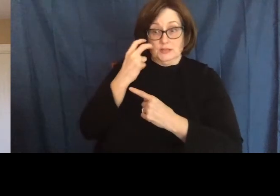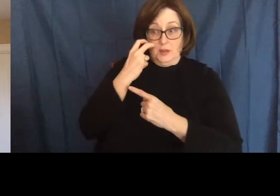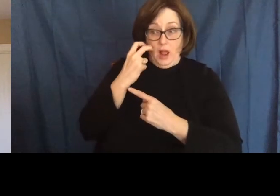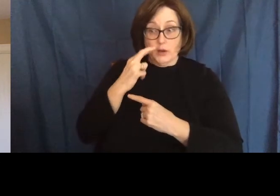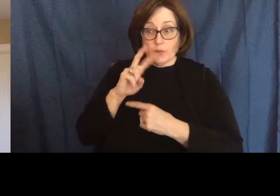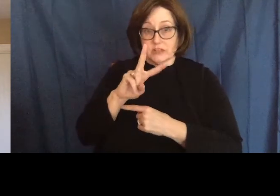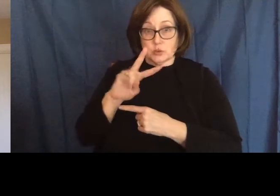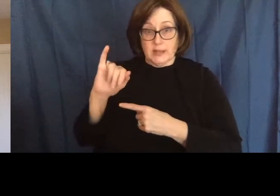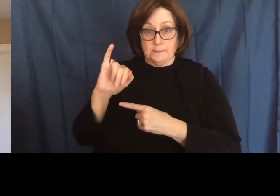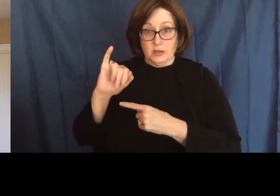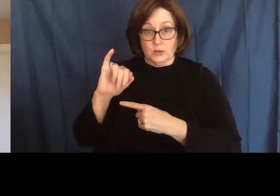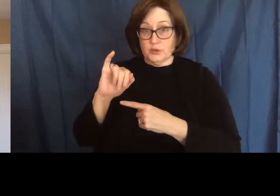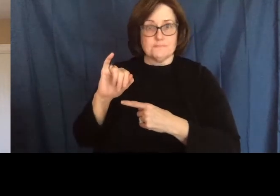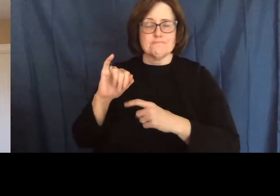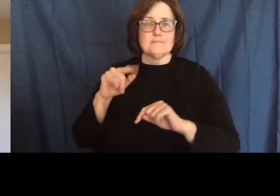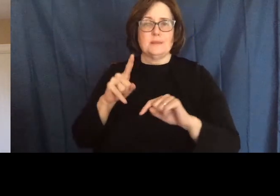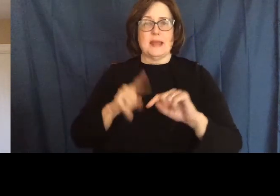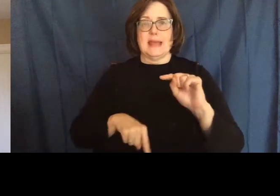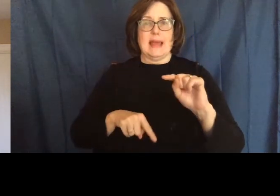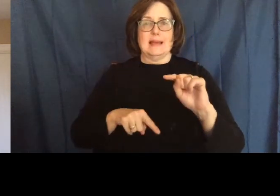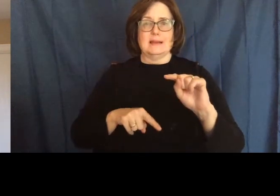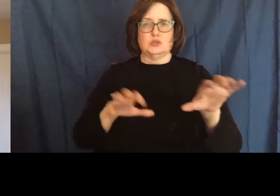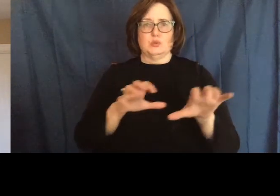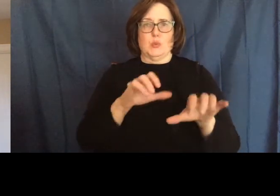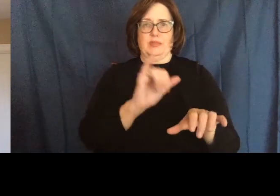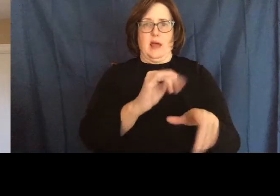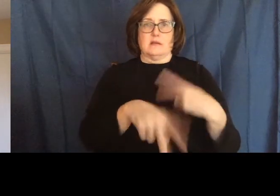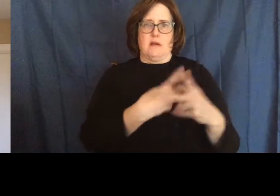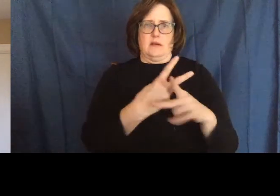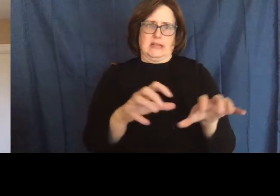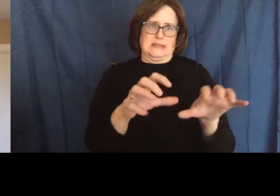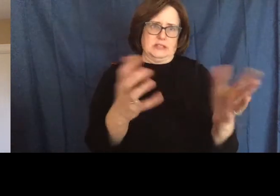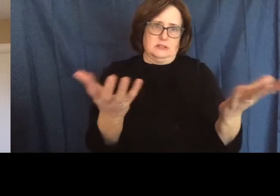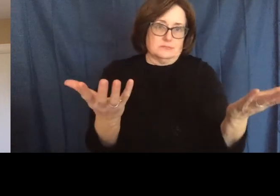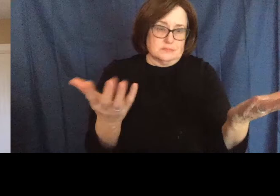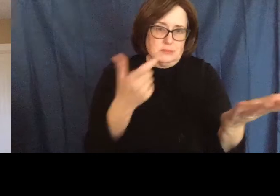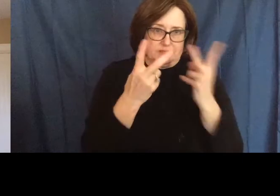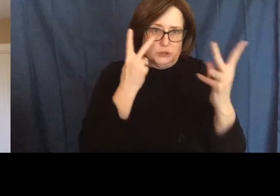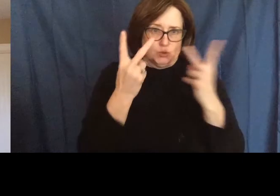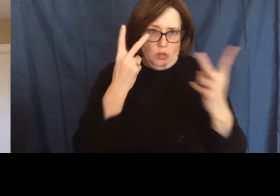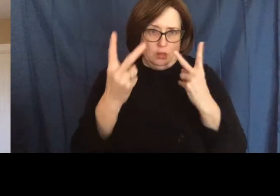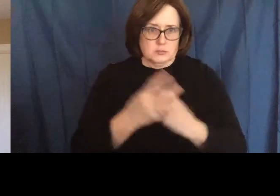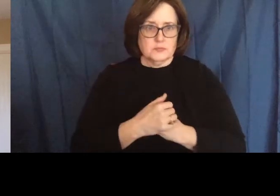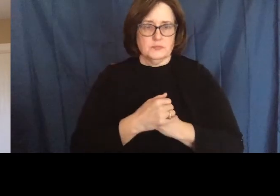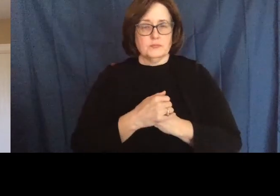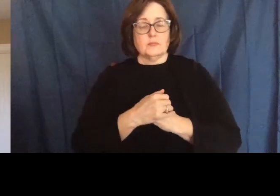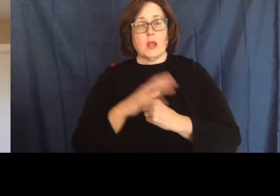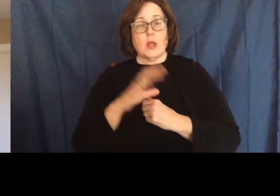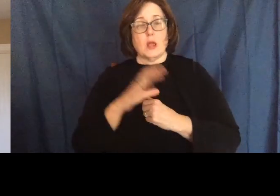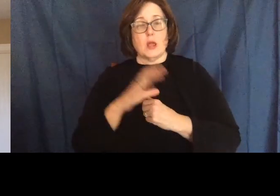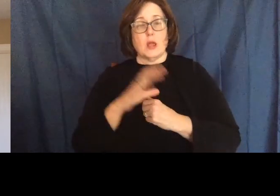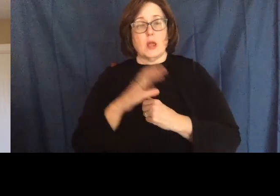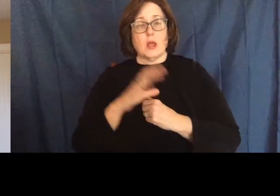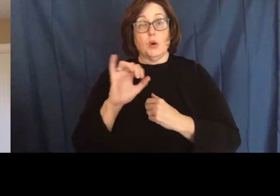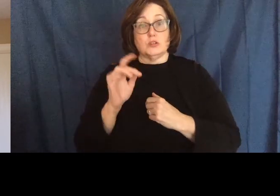not going to be able to participate in that kind of classroom activity with their children. But with Code Jumper, we